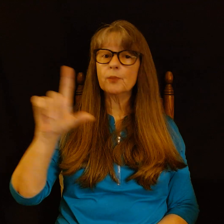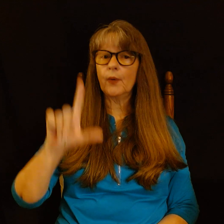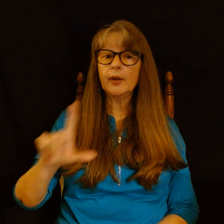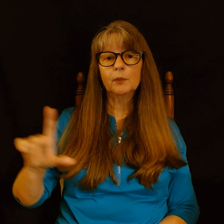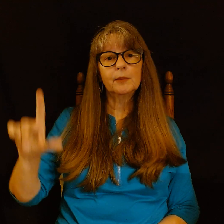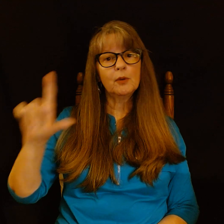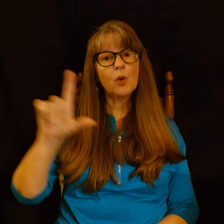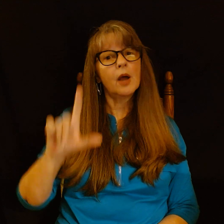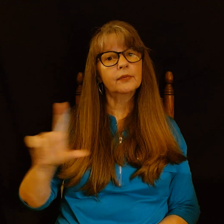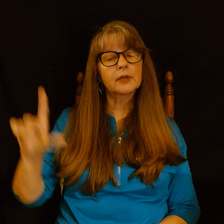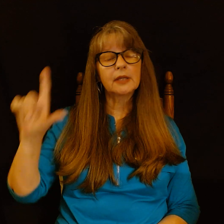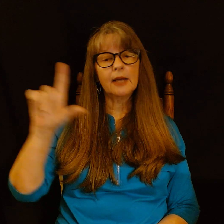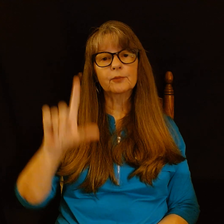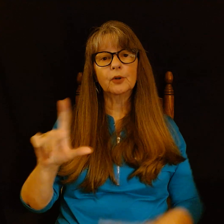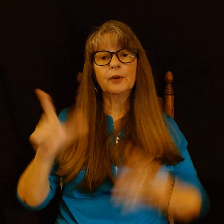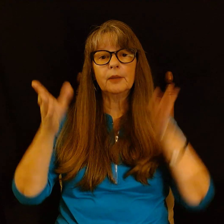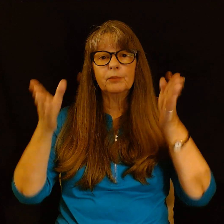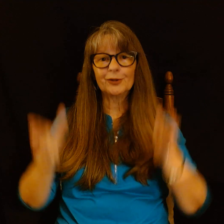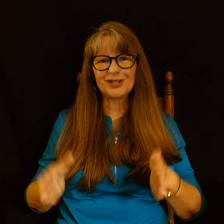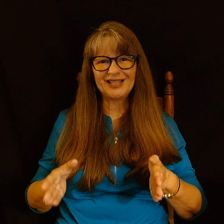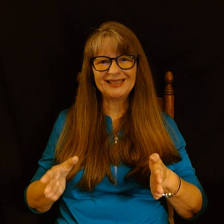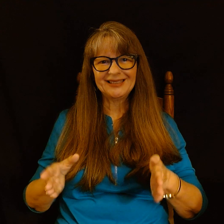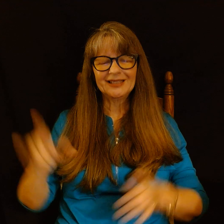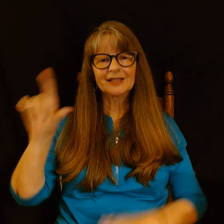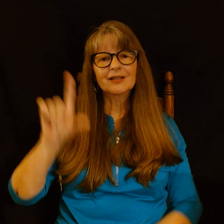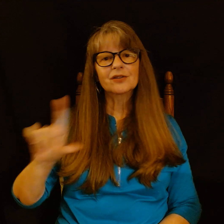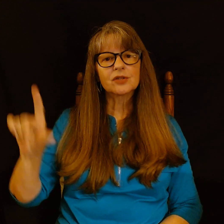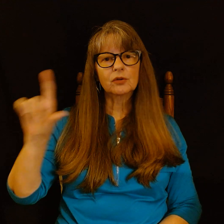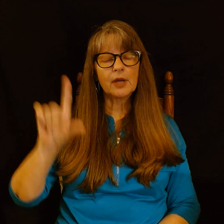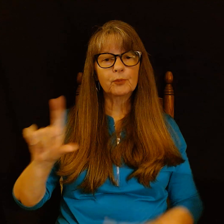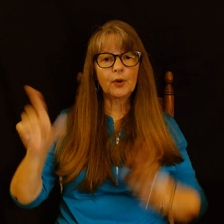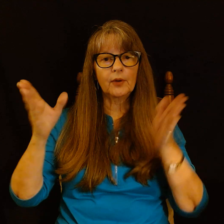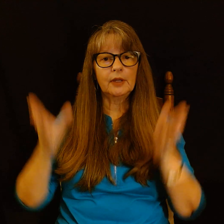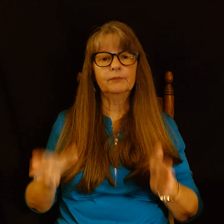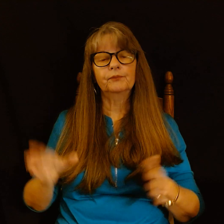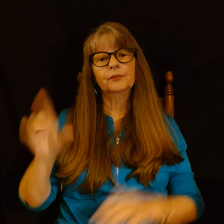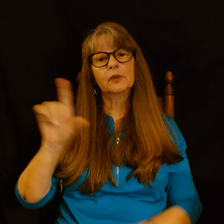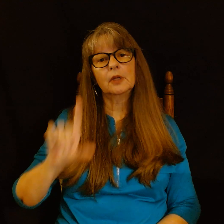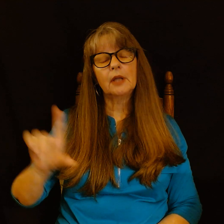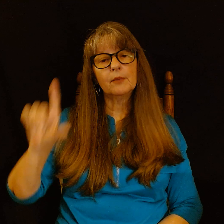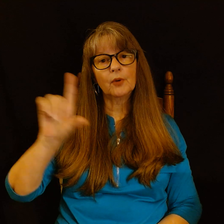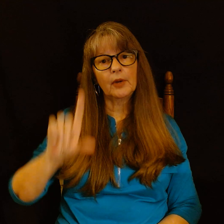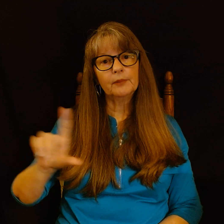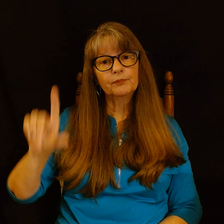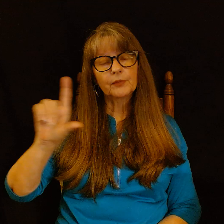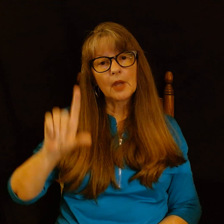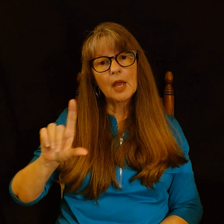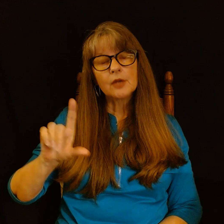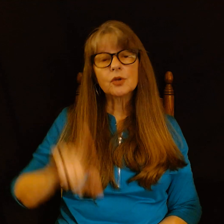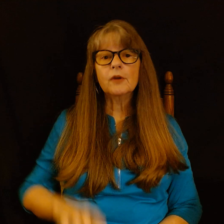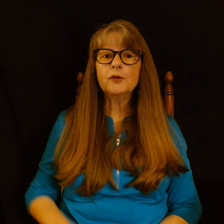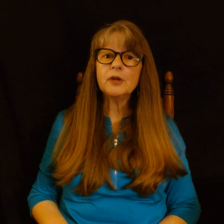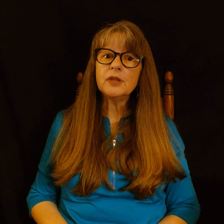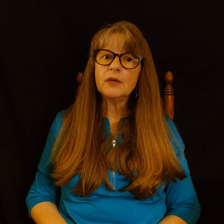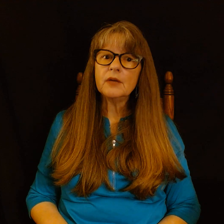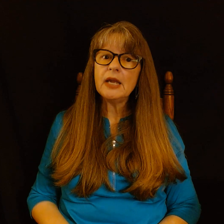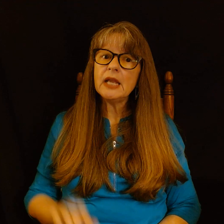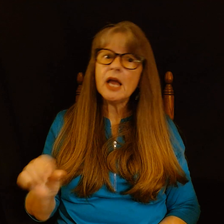librarian would be what? The library person. So librarian, the library. So if you can think of any